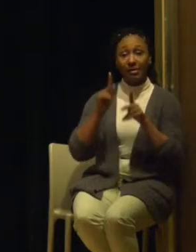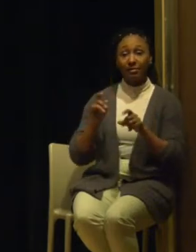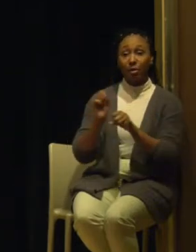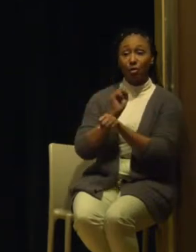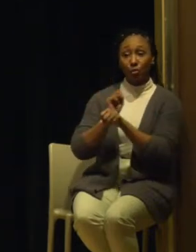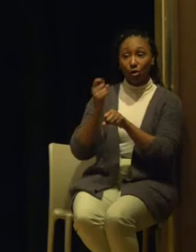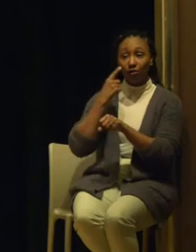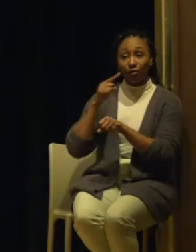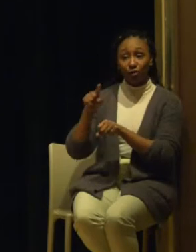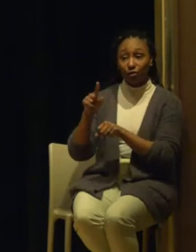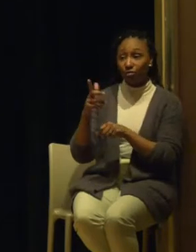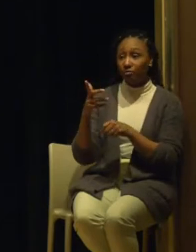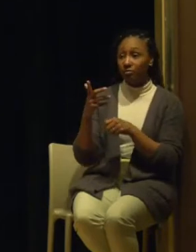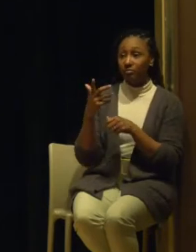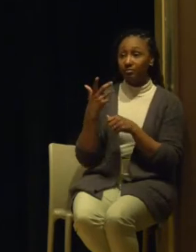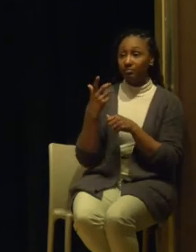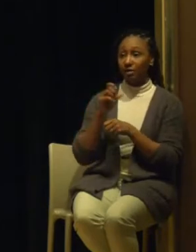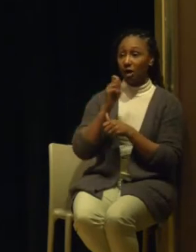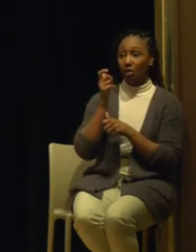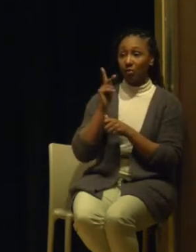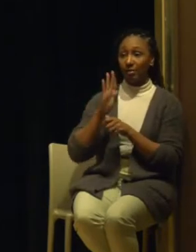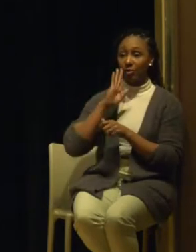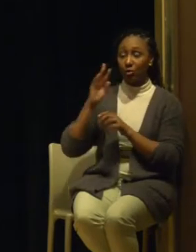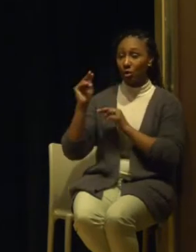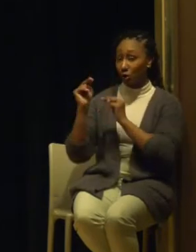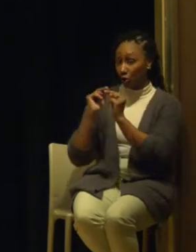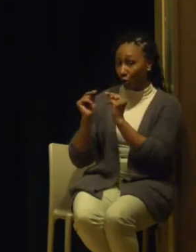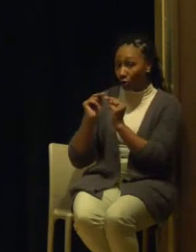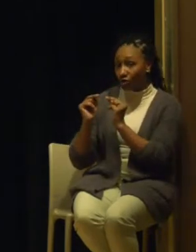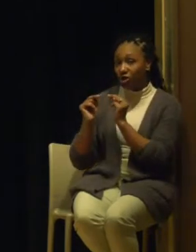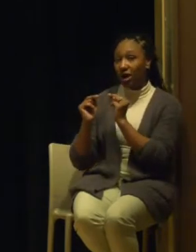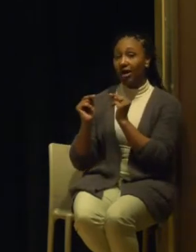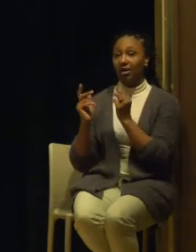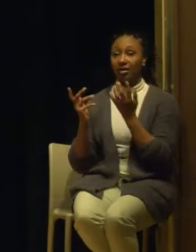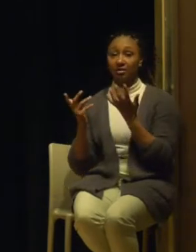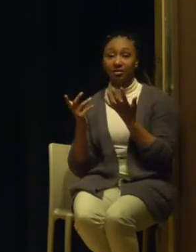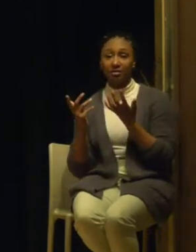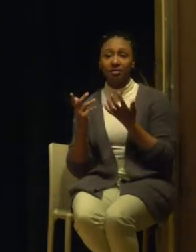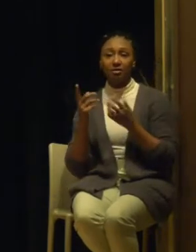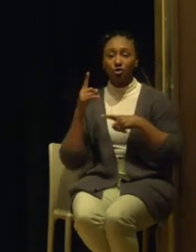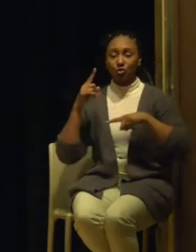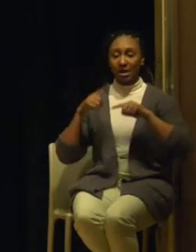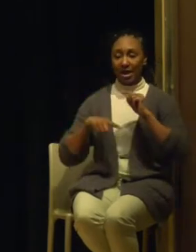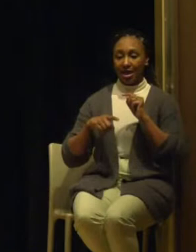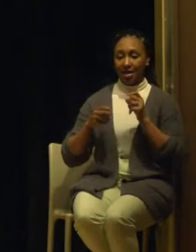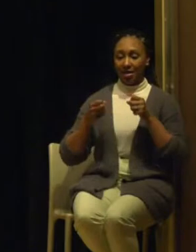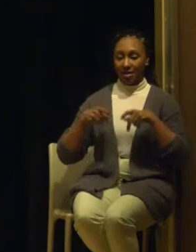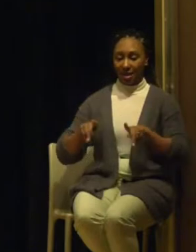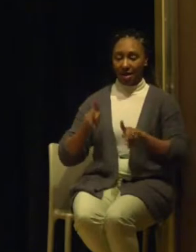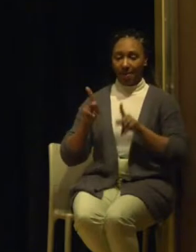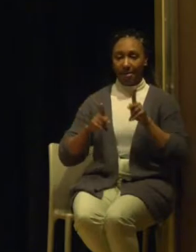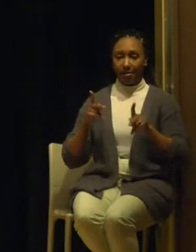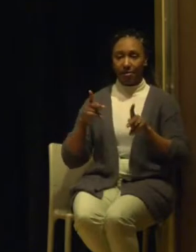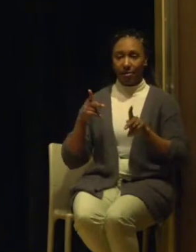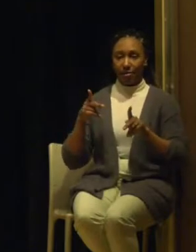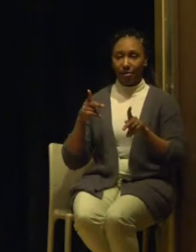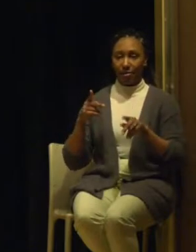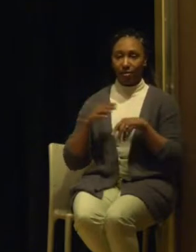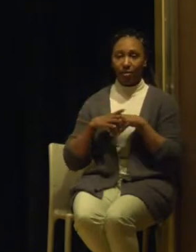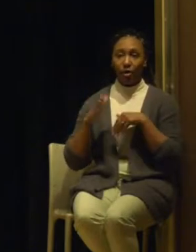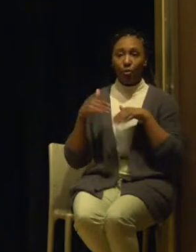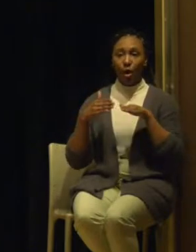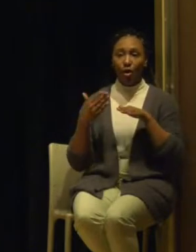doing deals with, and you can't let them walk over you or think you're too nice. Yeah. Or they can come and, you know,